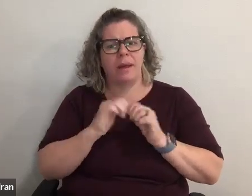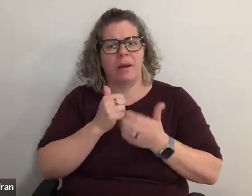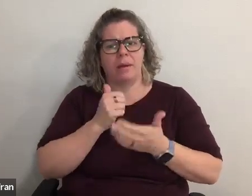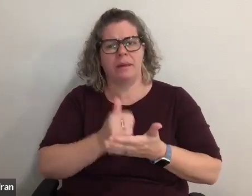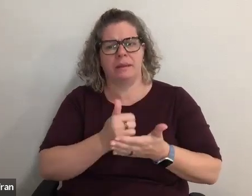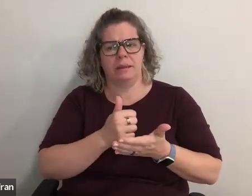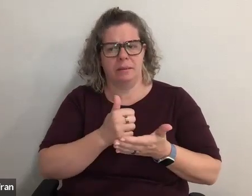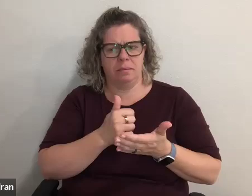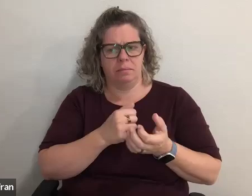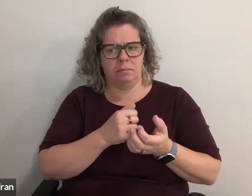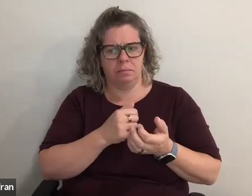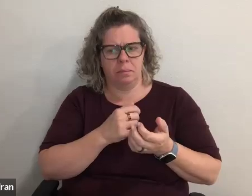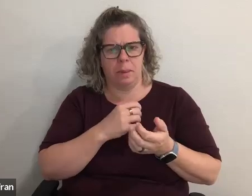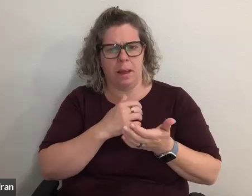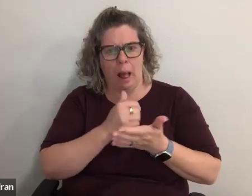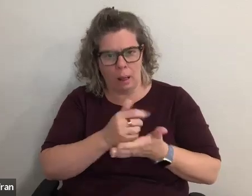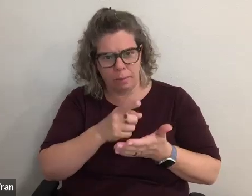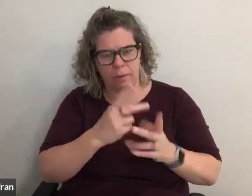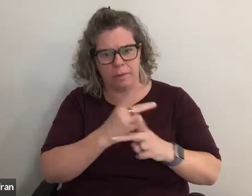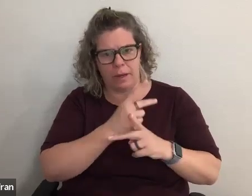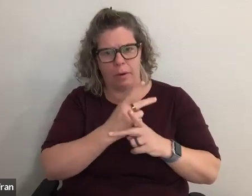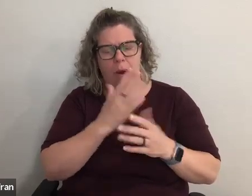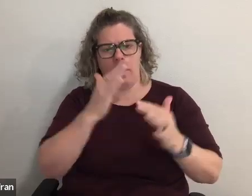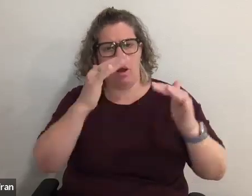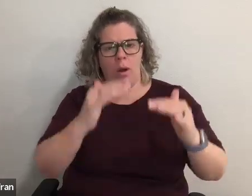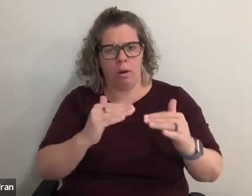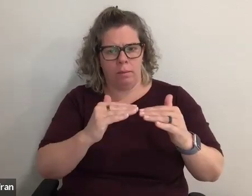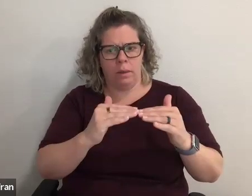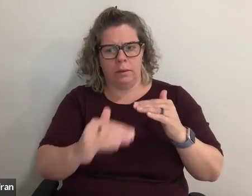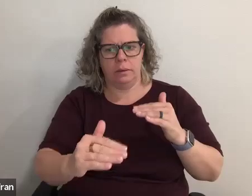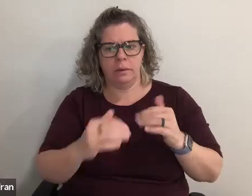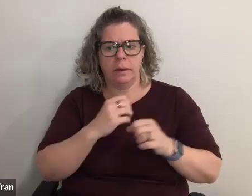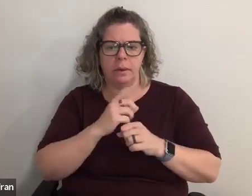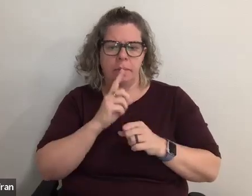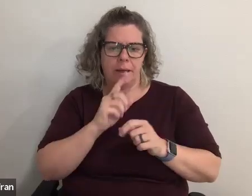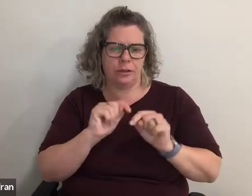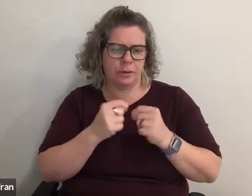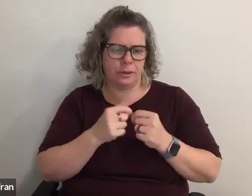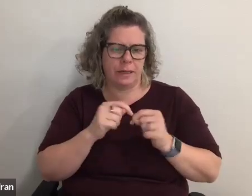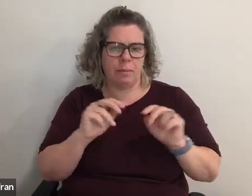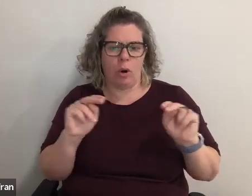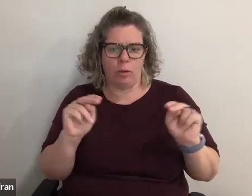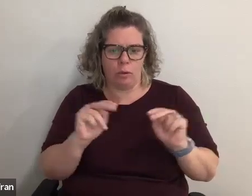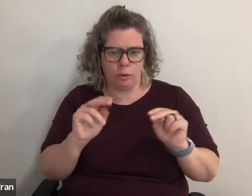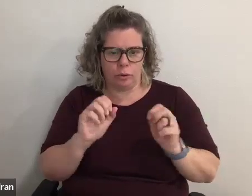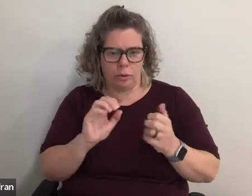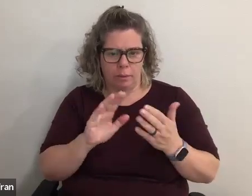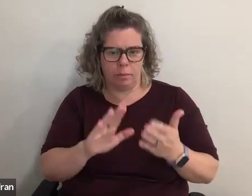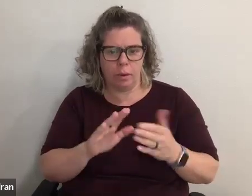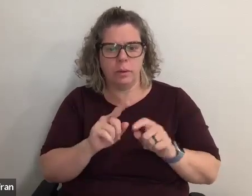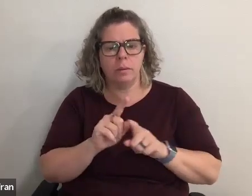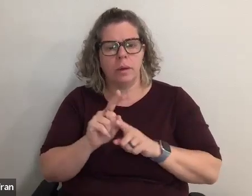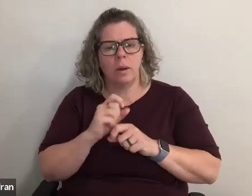you find a place of stability. We definitely want to make sure that our teams are non-biased in their approach, but also making sure that